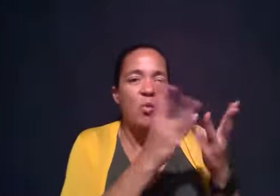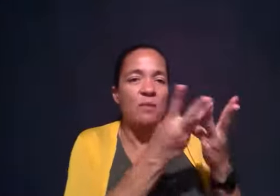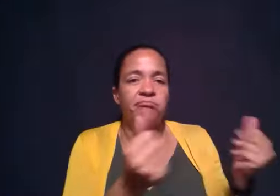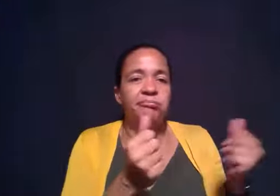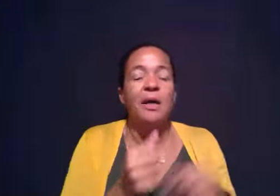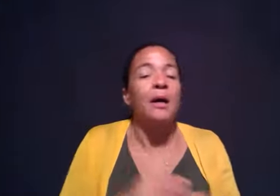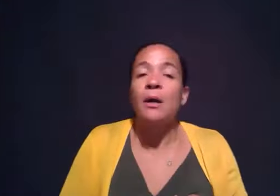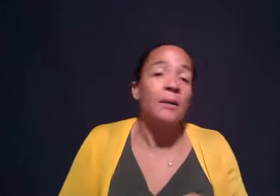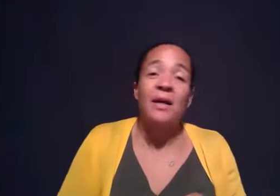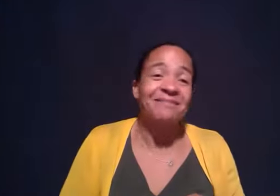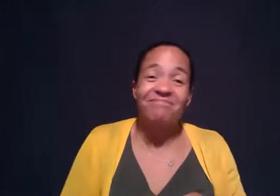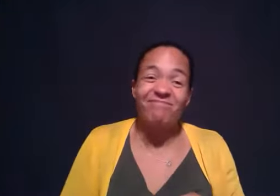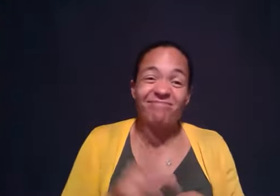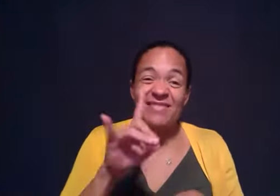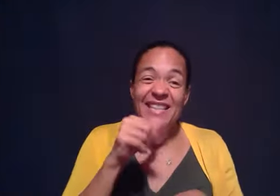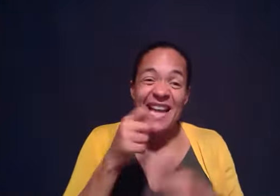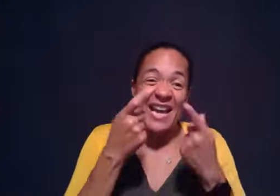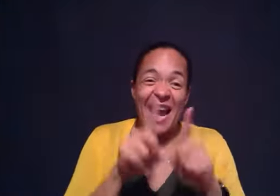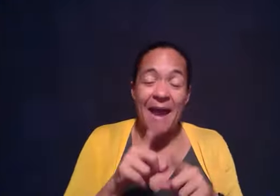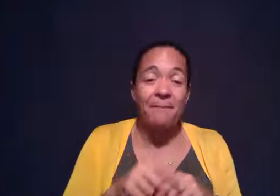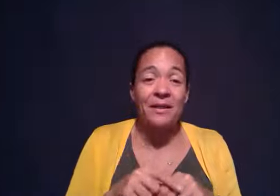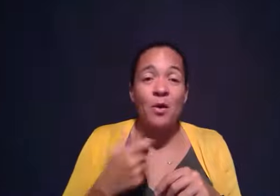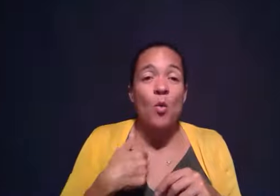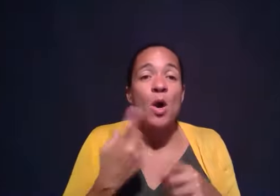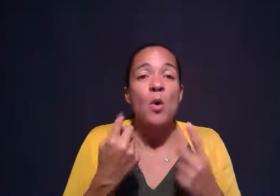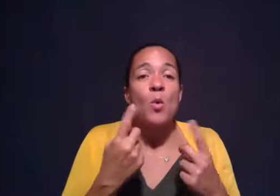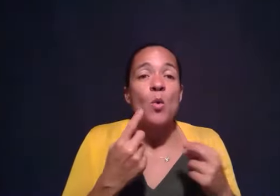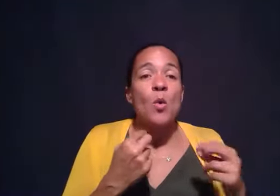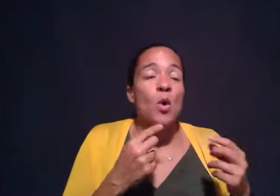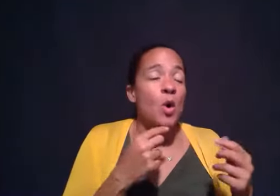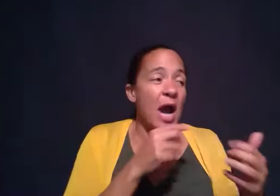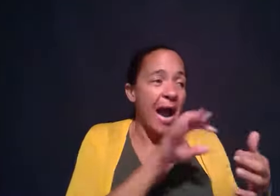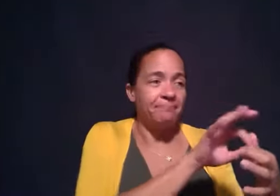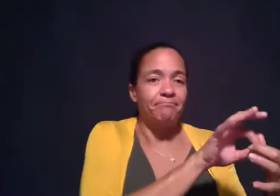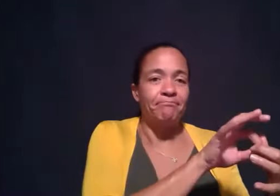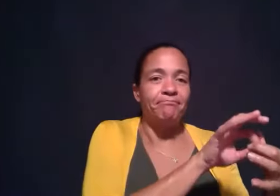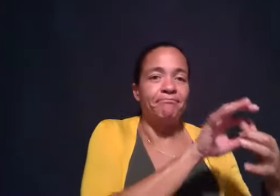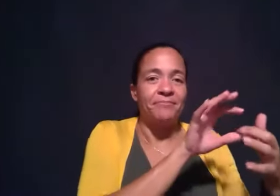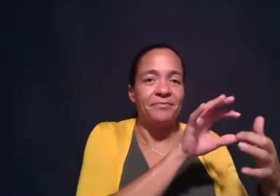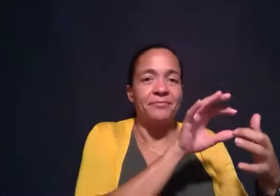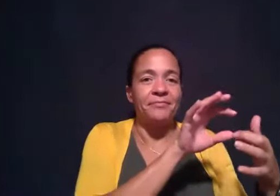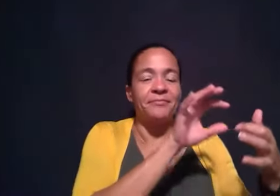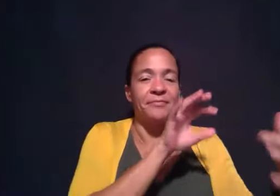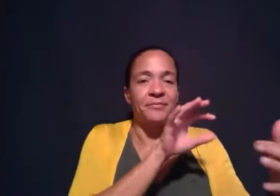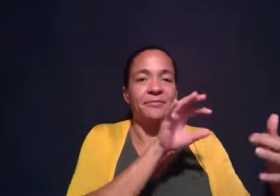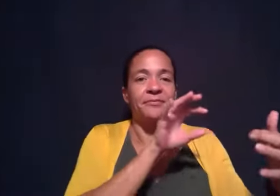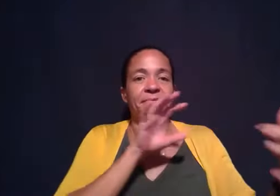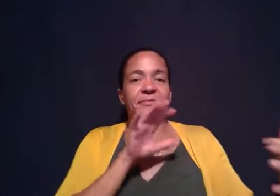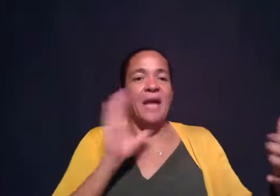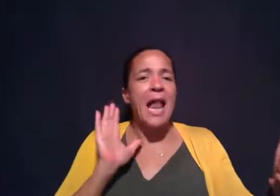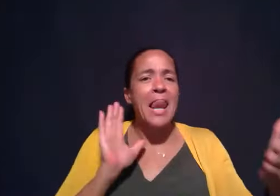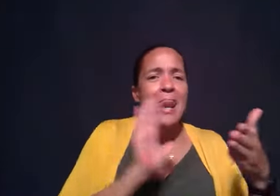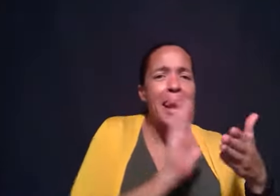slowly backing away. I wasn't calling her as much. I wasn't talking to her about what was going on with me. I wasn't sharing about what was happening